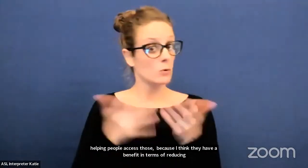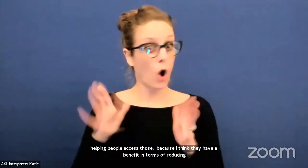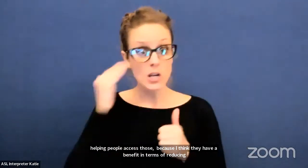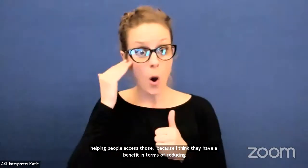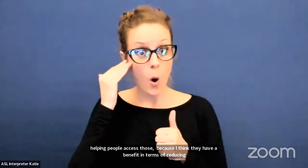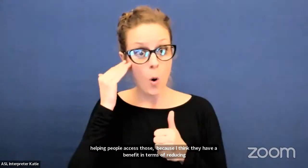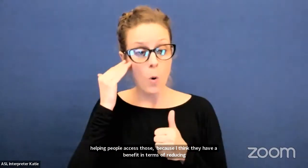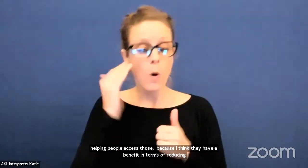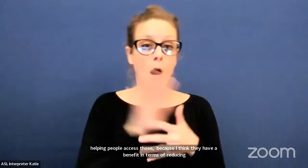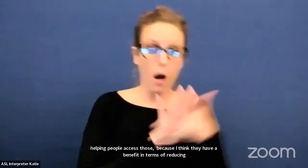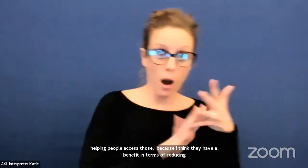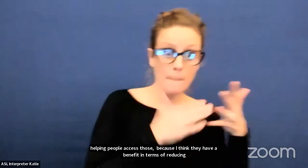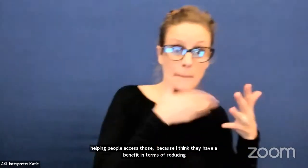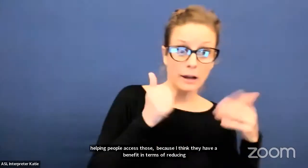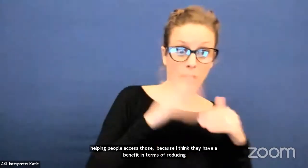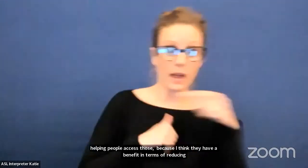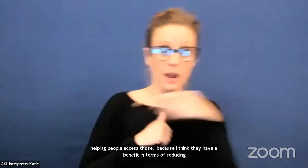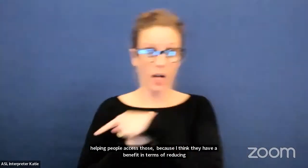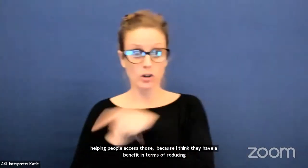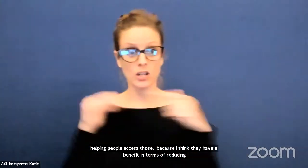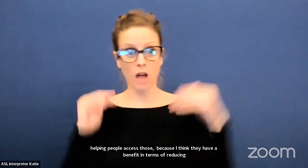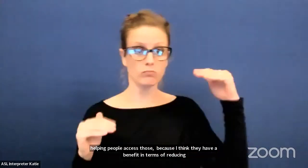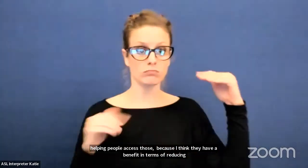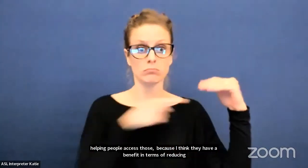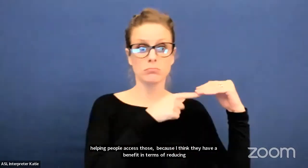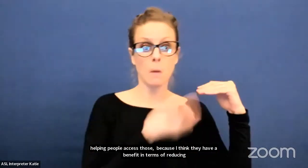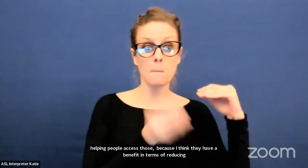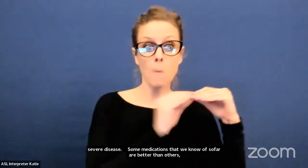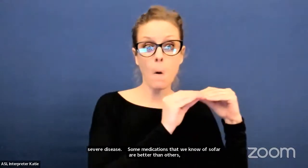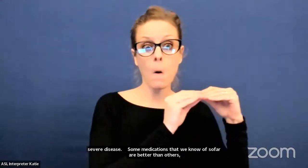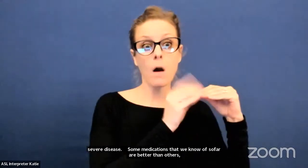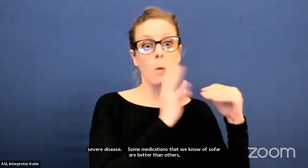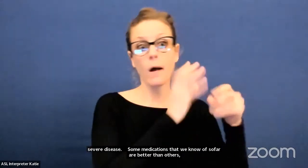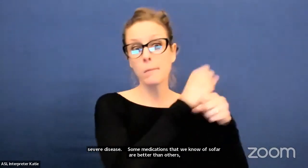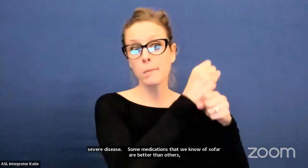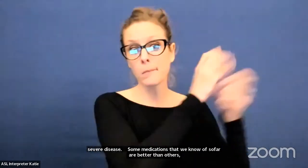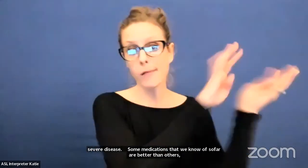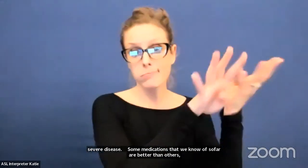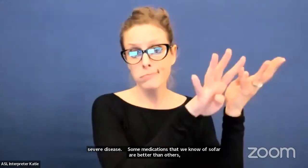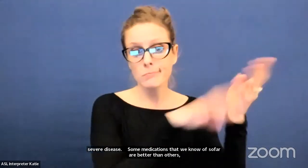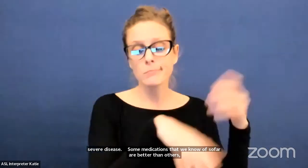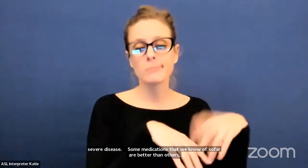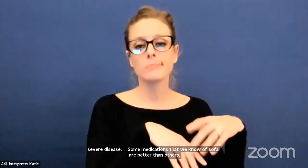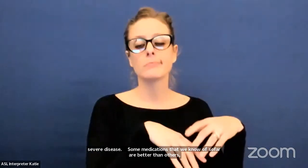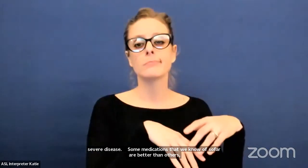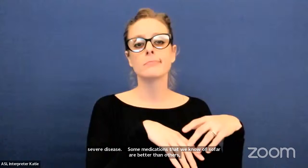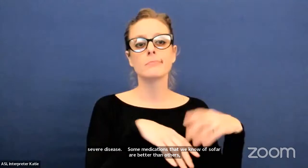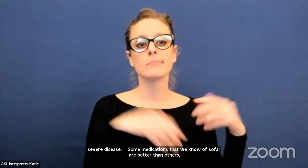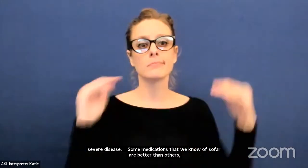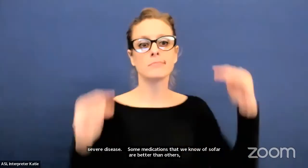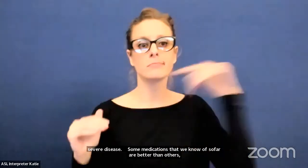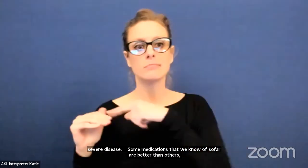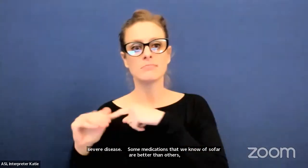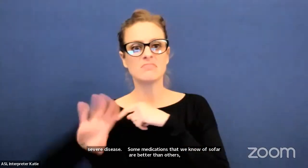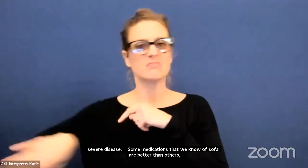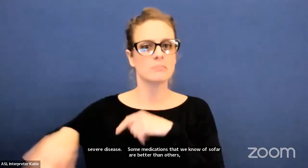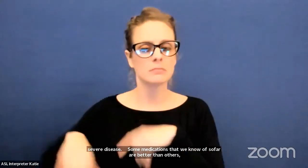better than others, and maybe more in the pipeline will be good, and maybe others will be less good.